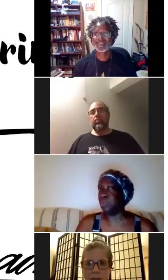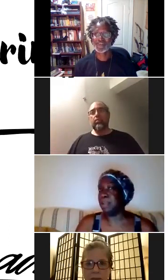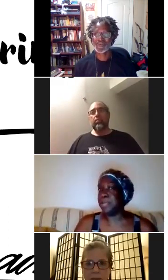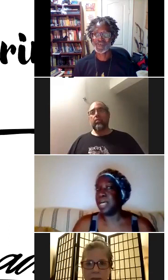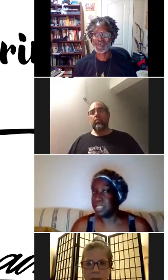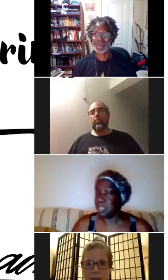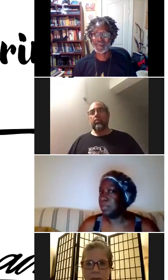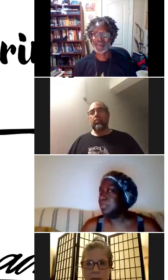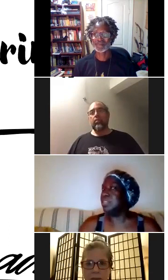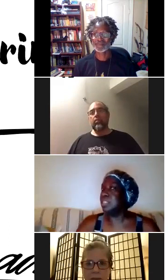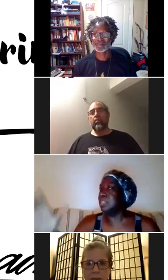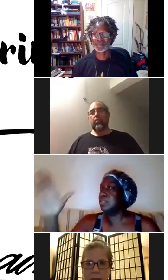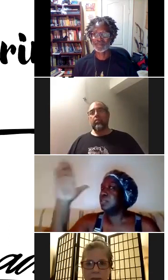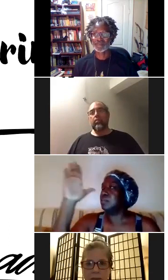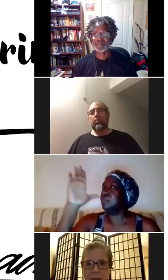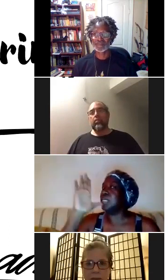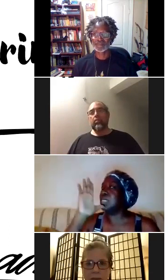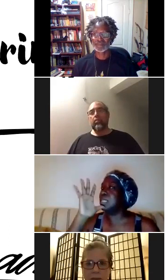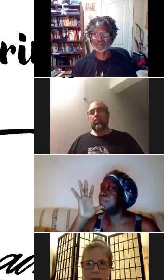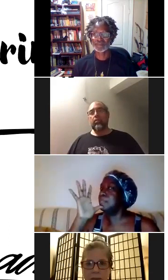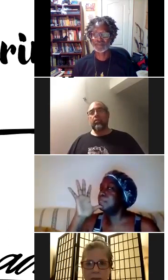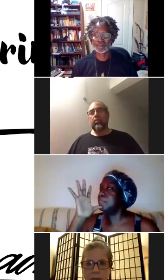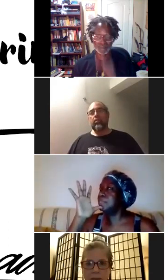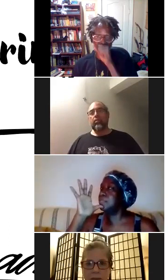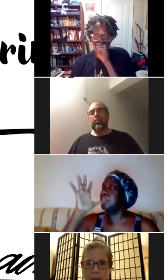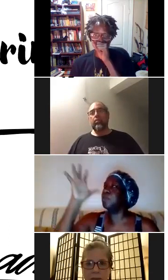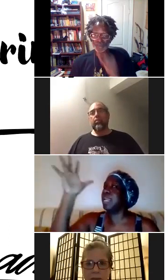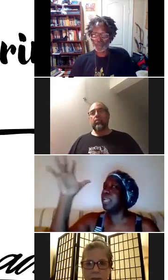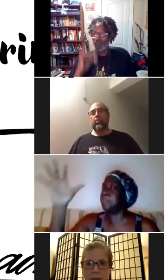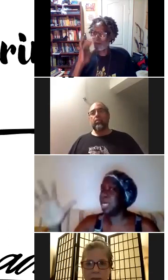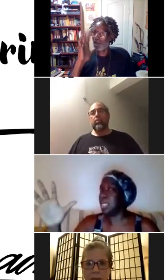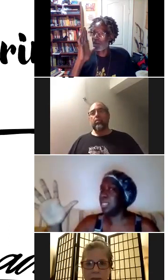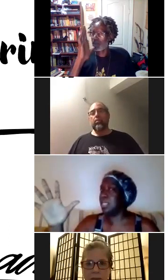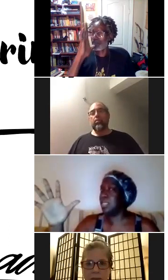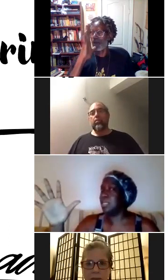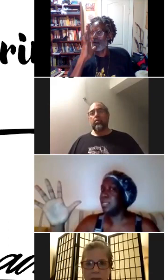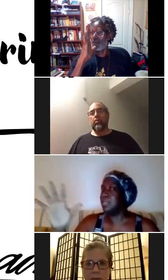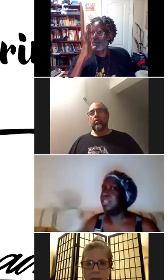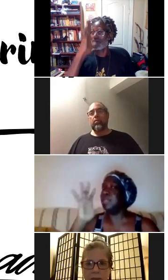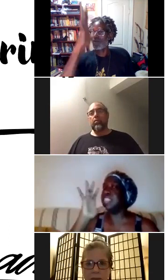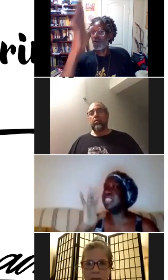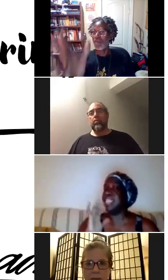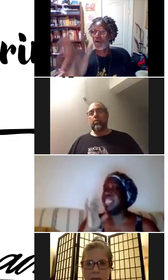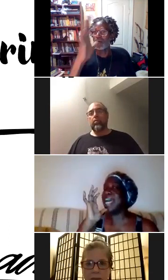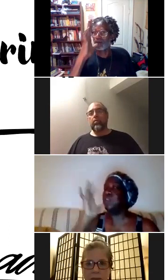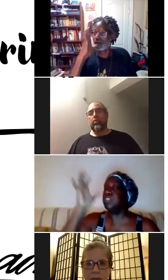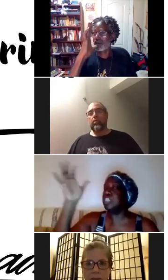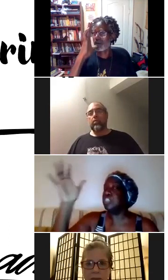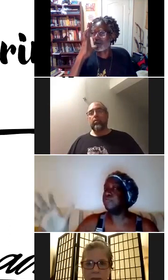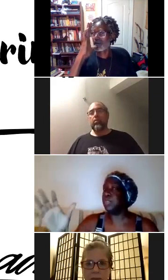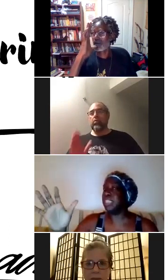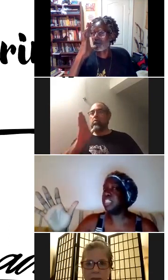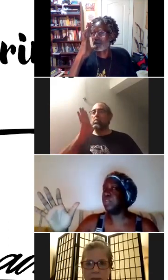Grandma and grandpa. So mom, grandma. Mom. You extend